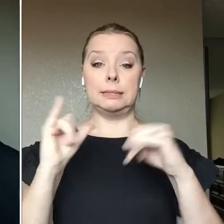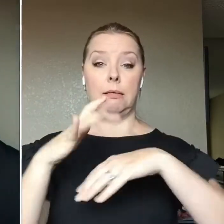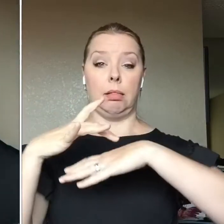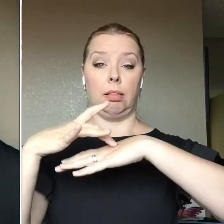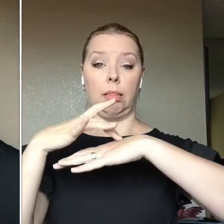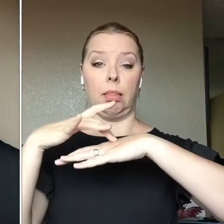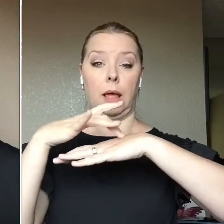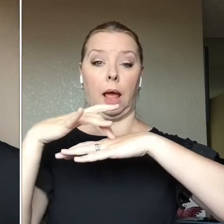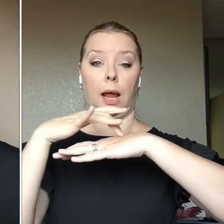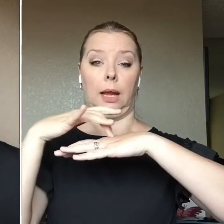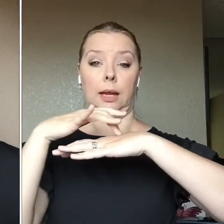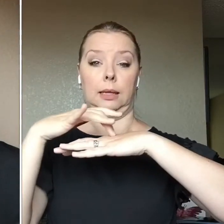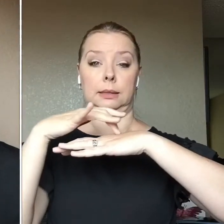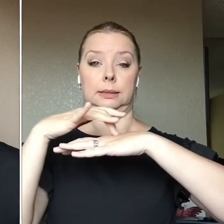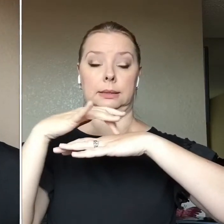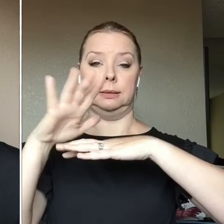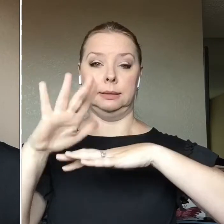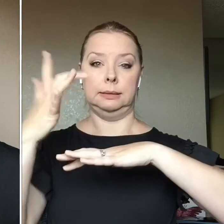here.